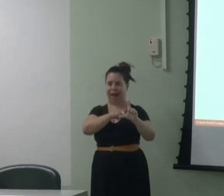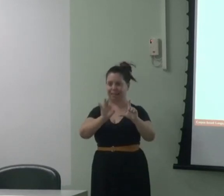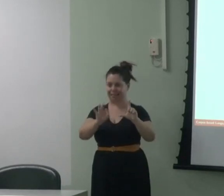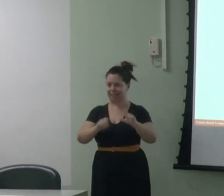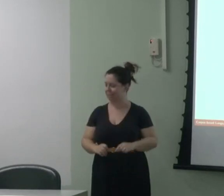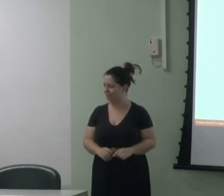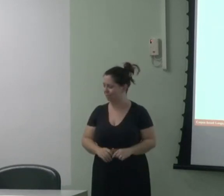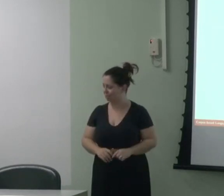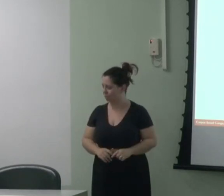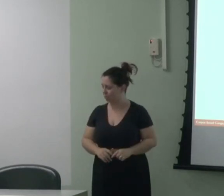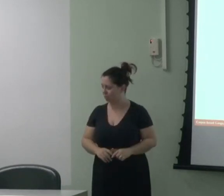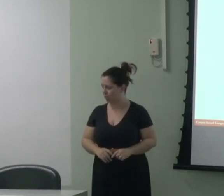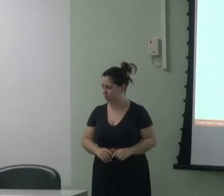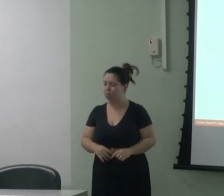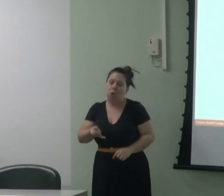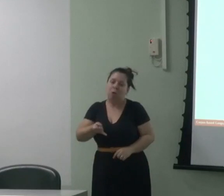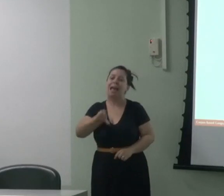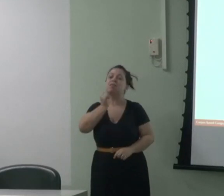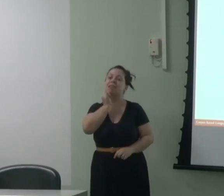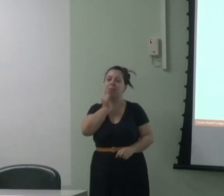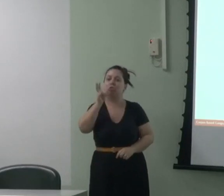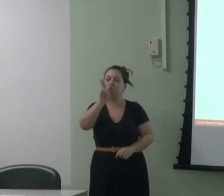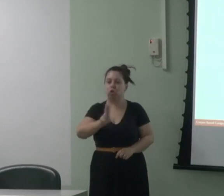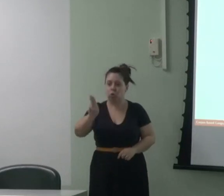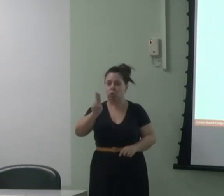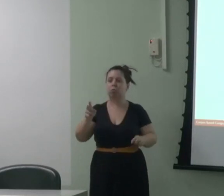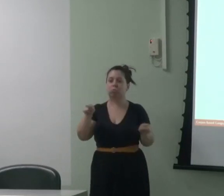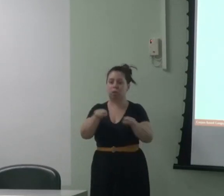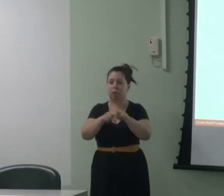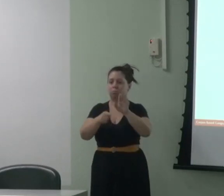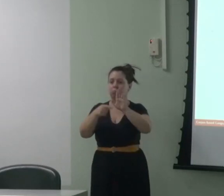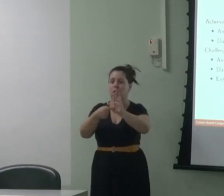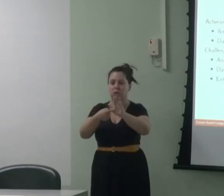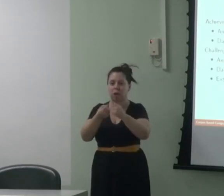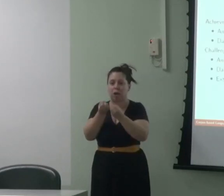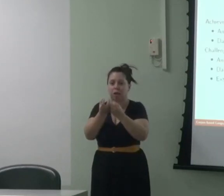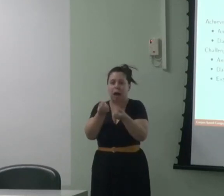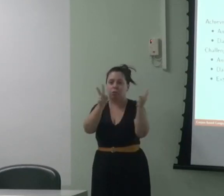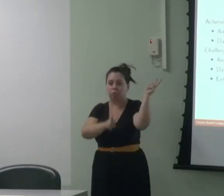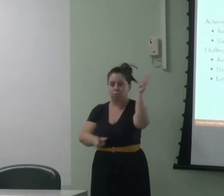Dravidian languages and some others. Japanese, Korean is there as well.